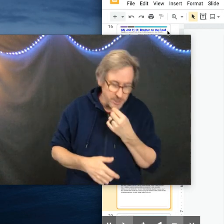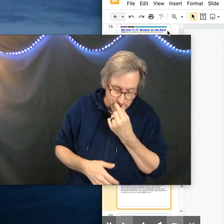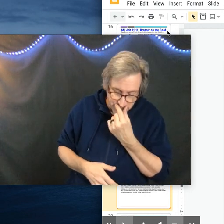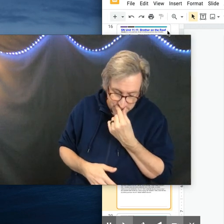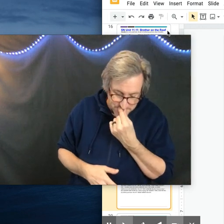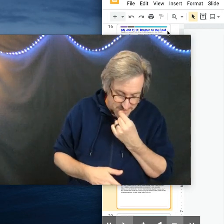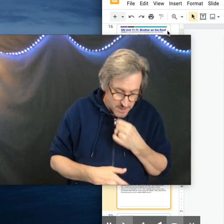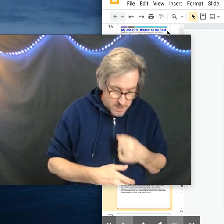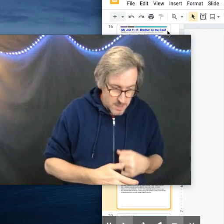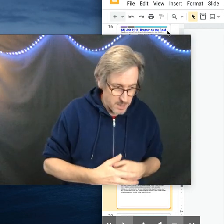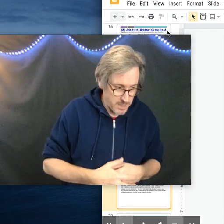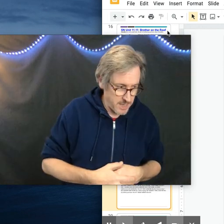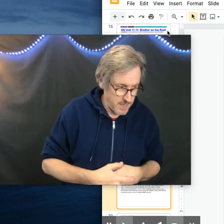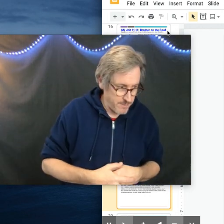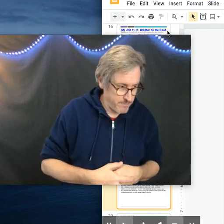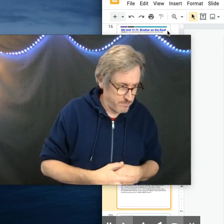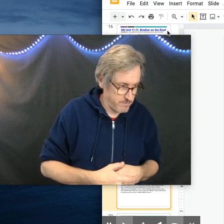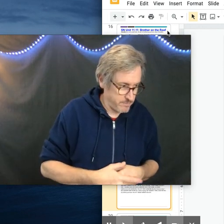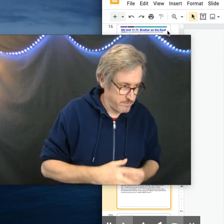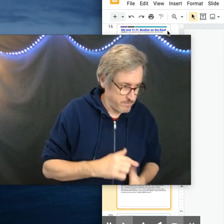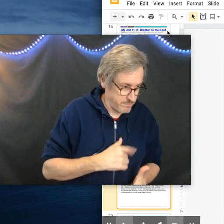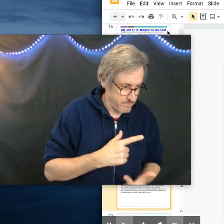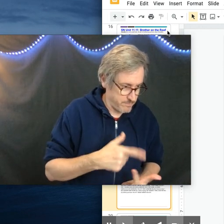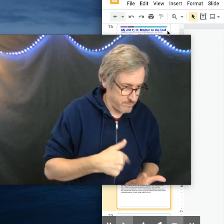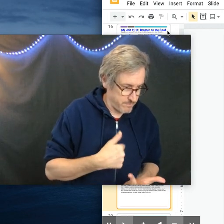to each other. I